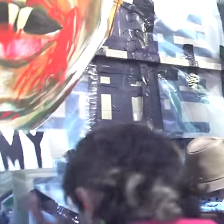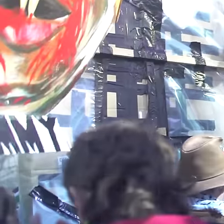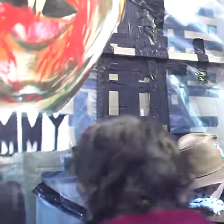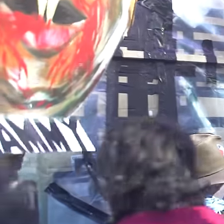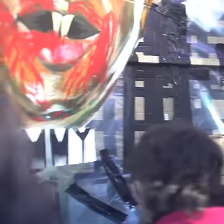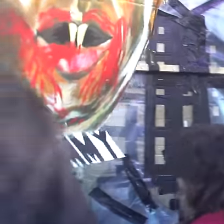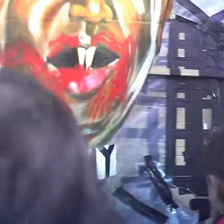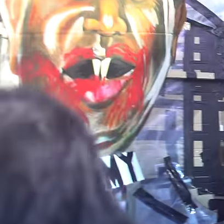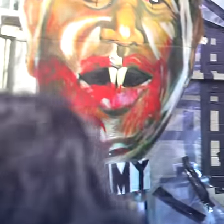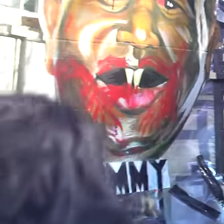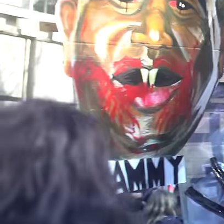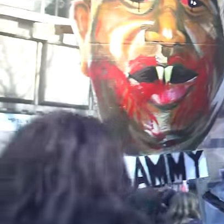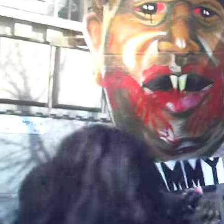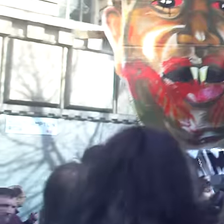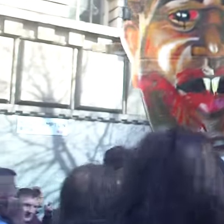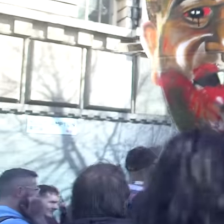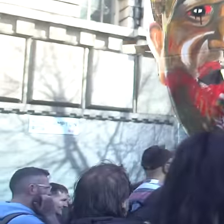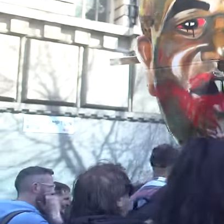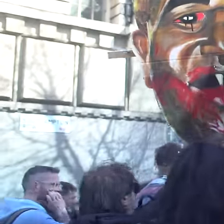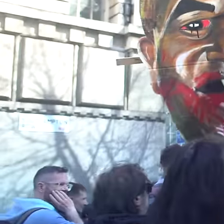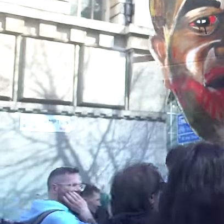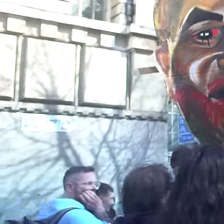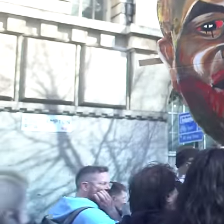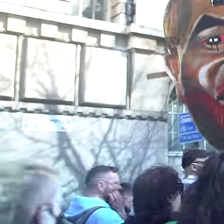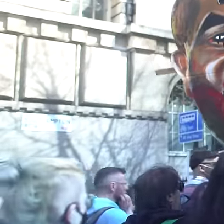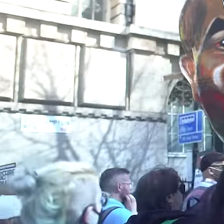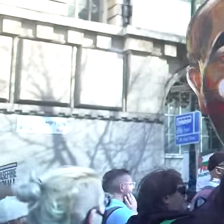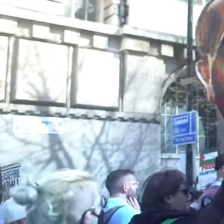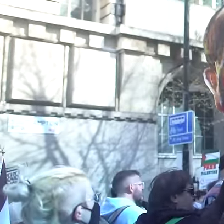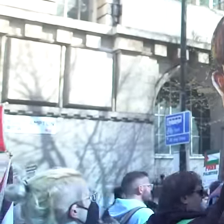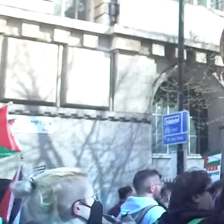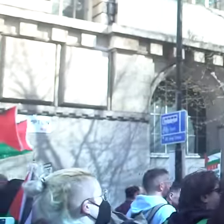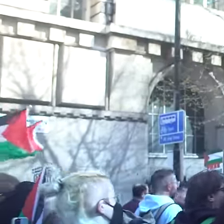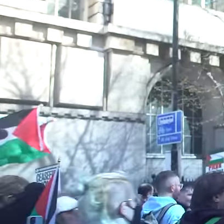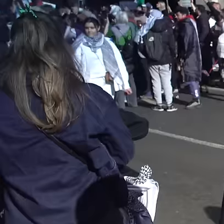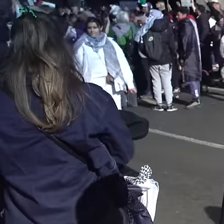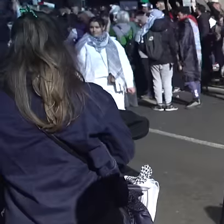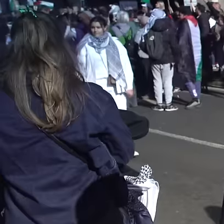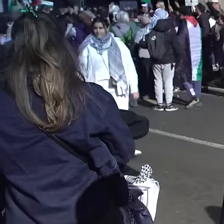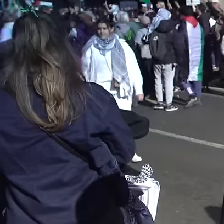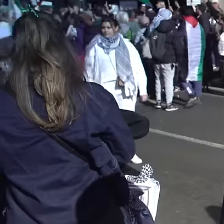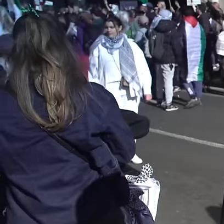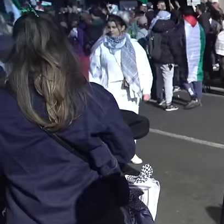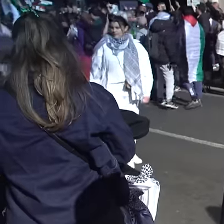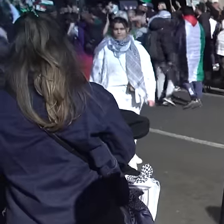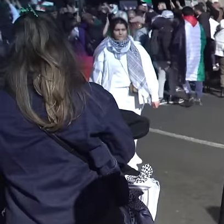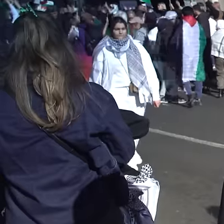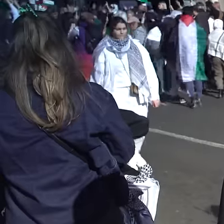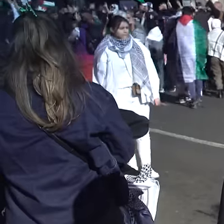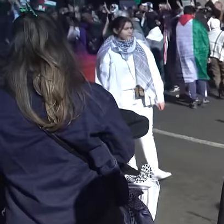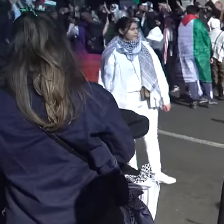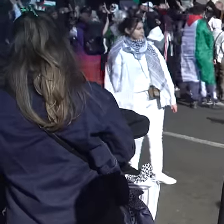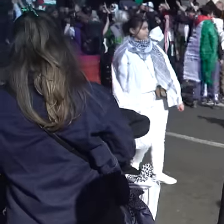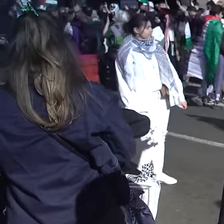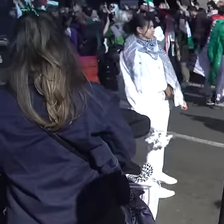You're supporting genocide! You're supporting genocide! You're supporting genocide! I have friends in Palestine who are in